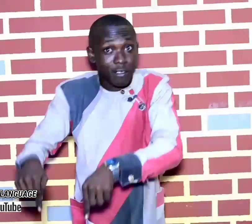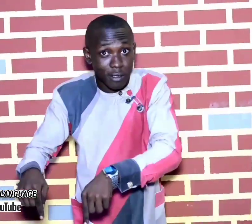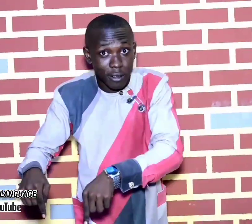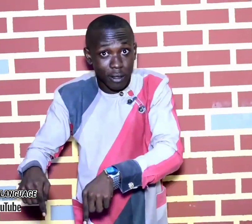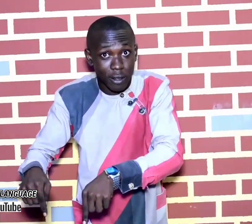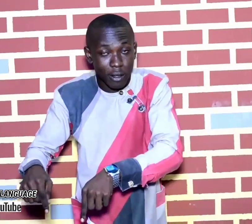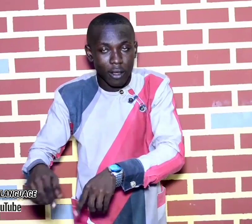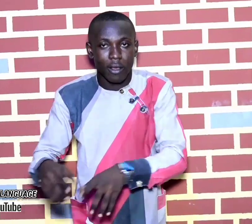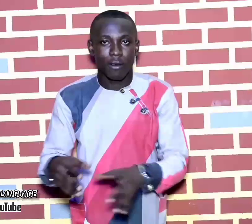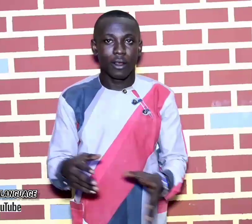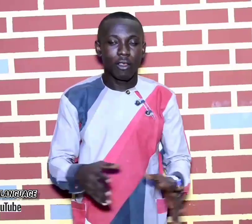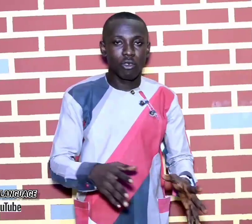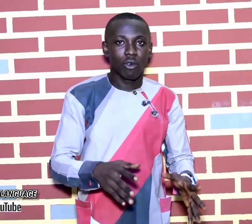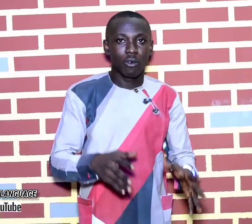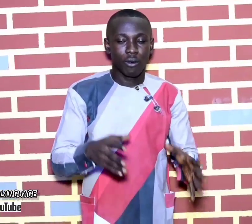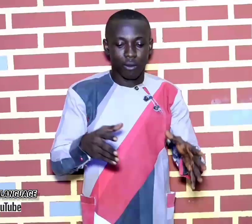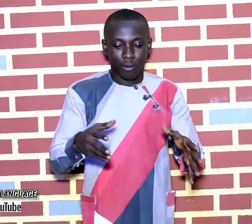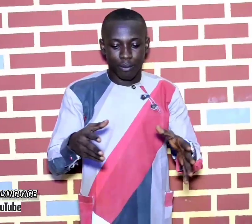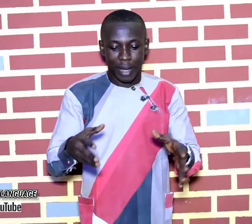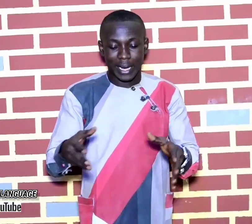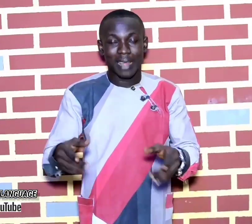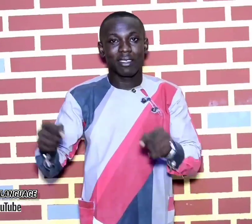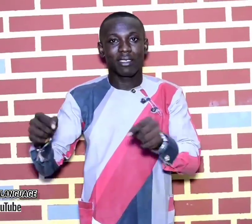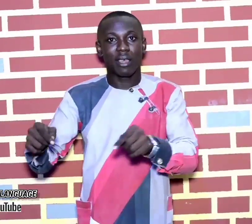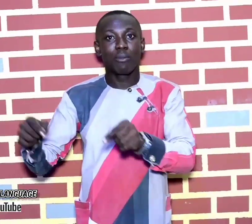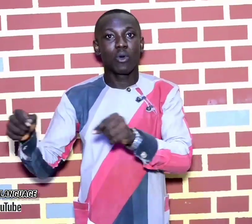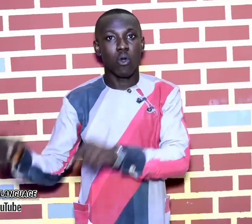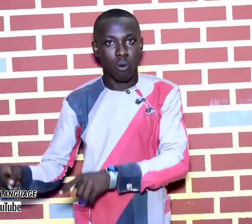first. Let's go by that same home.